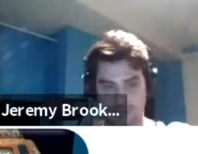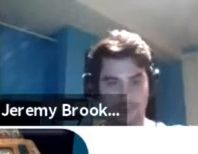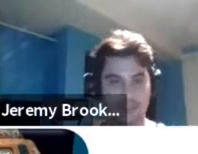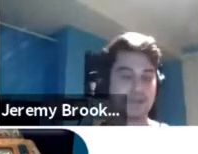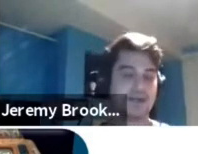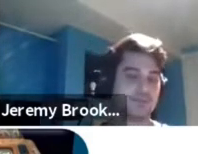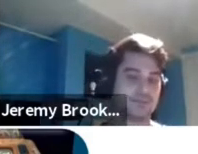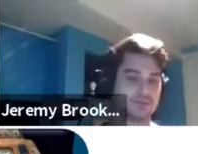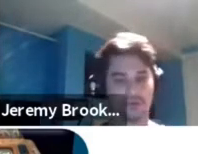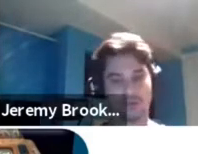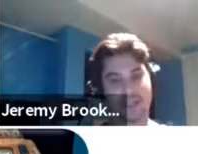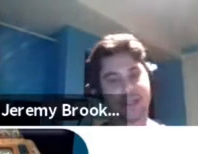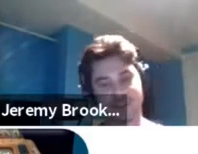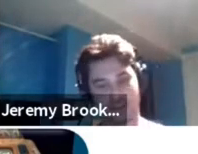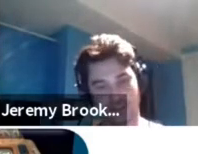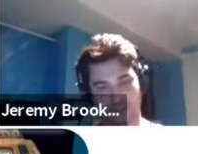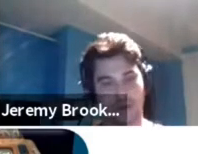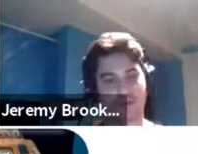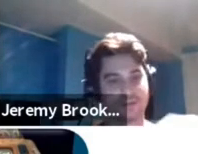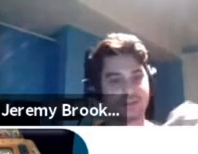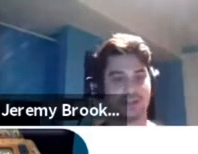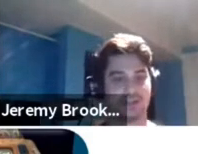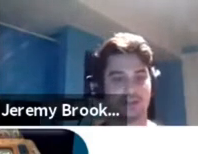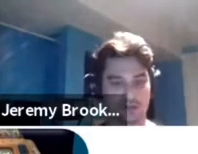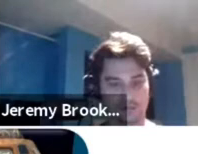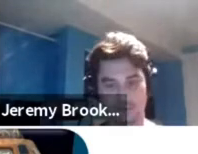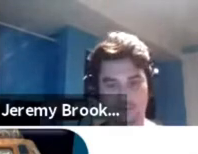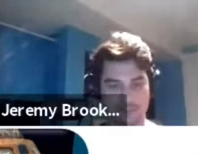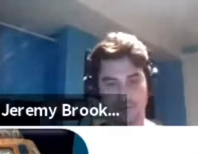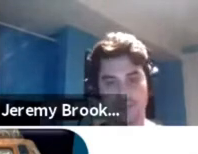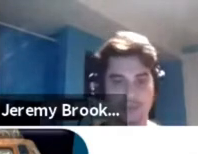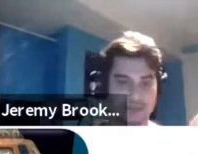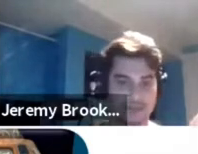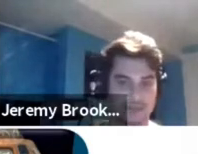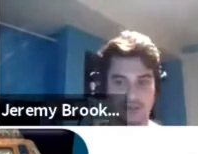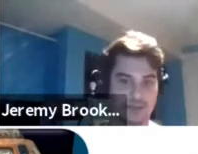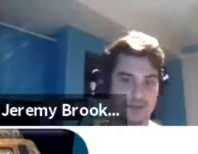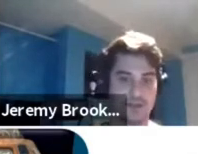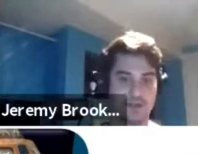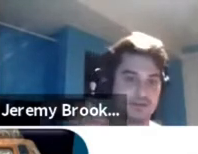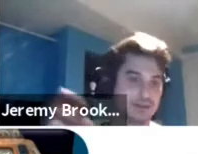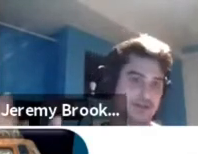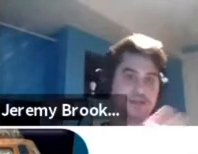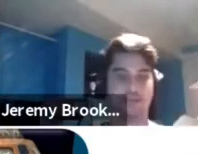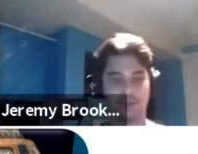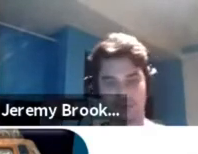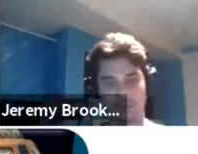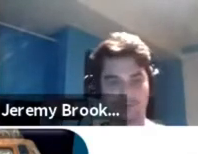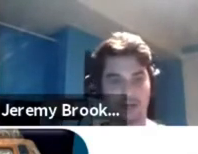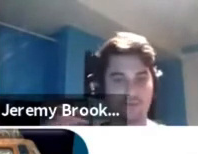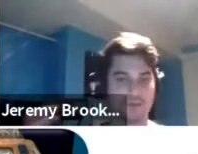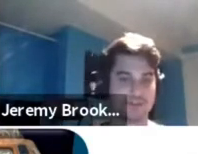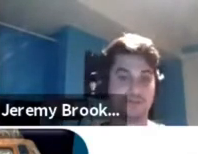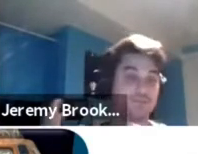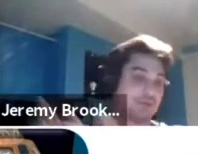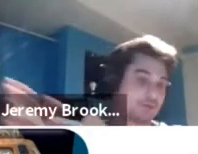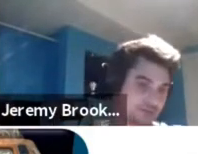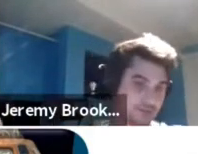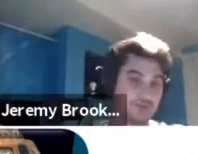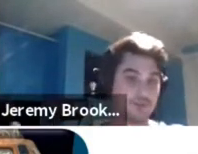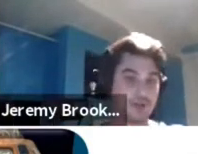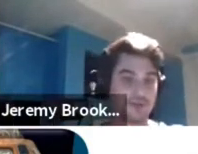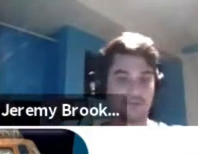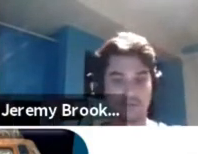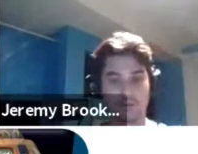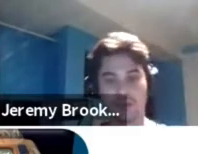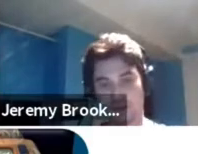and posts them. So we request access to the models, and then we spend some time actually creating the lighting and putting them in environments, and then we publish